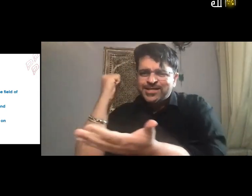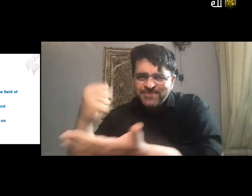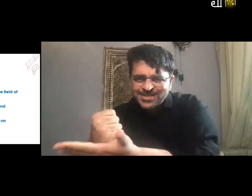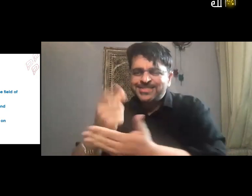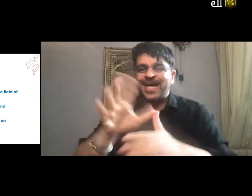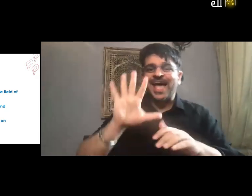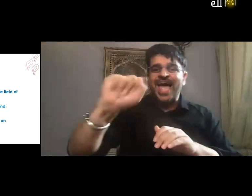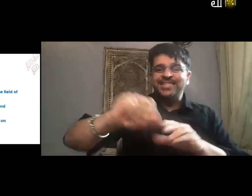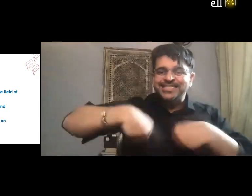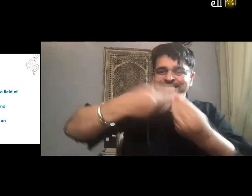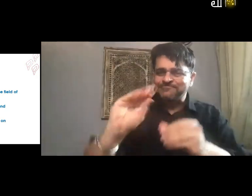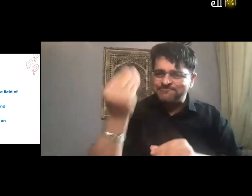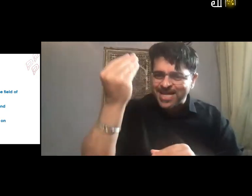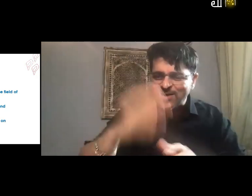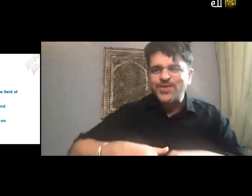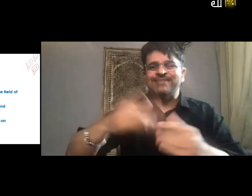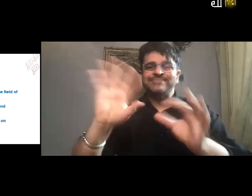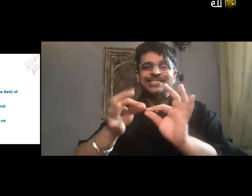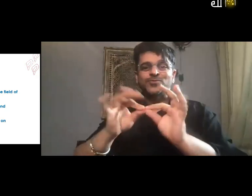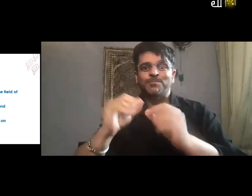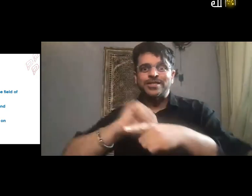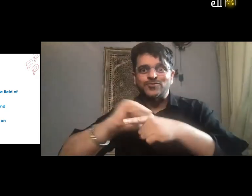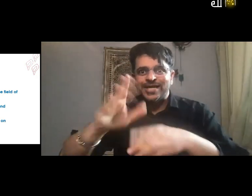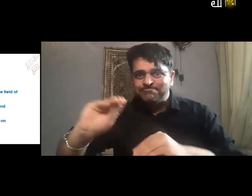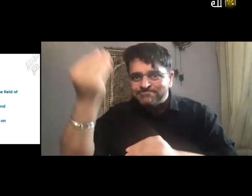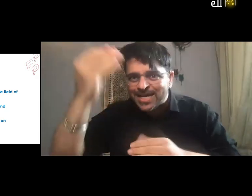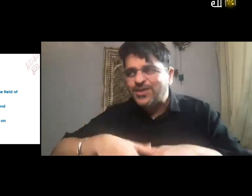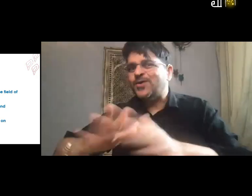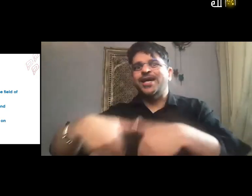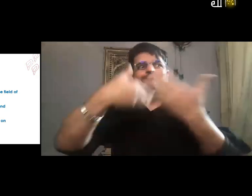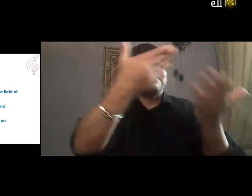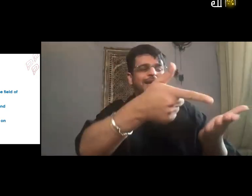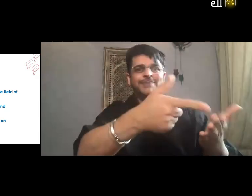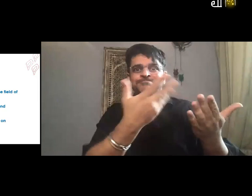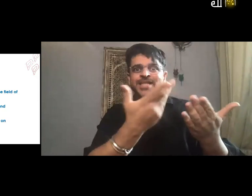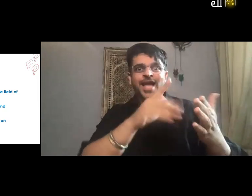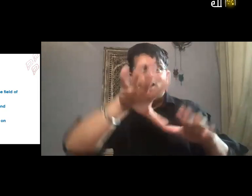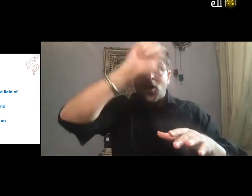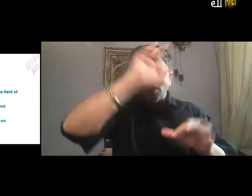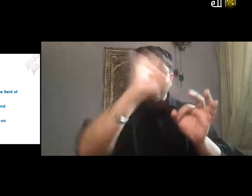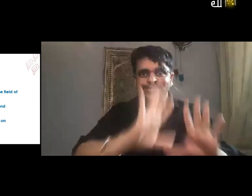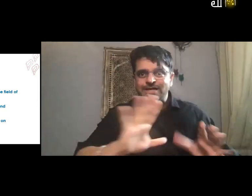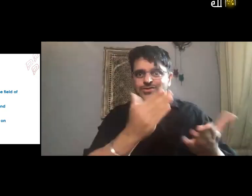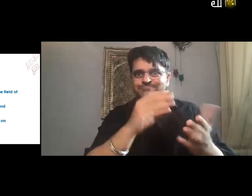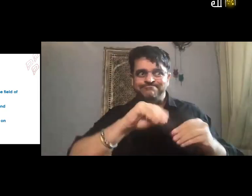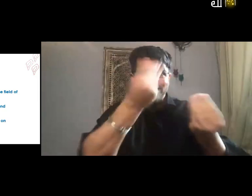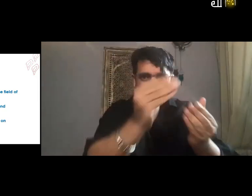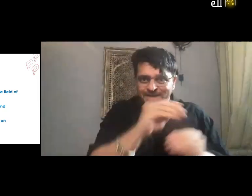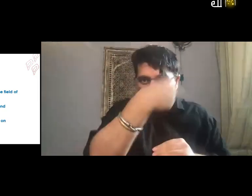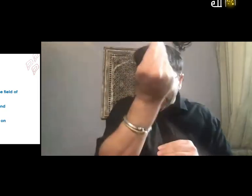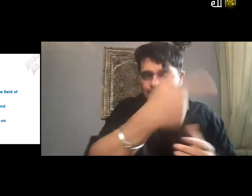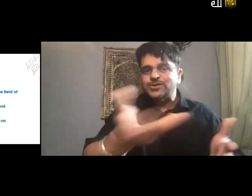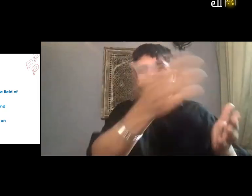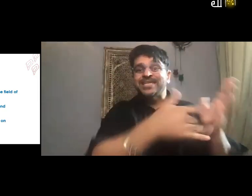that education has to get better. We already know that access has to get better. We already know that interpreters need training. We know that early